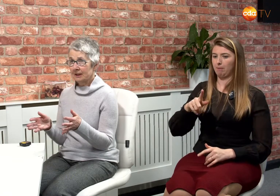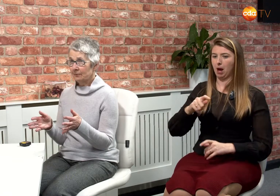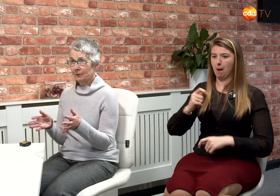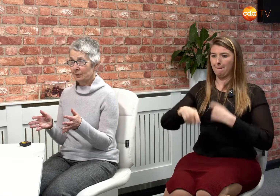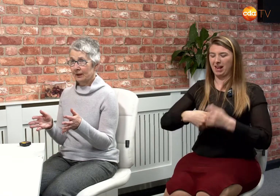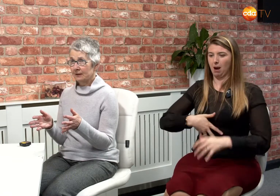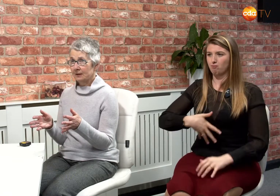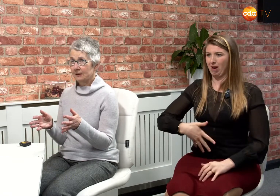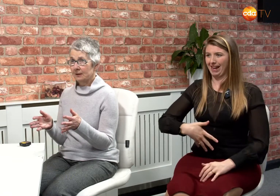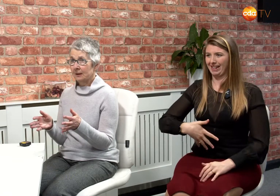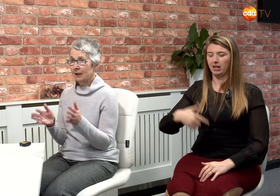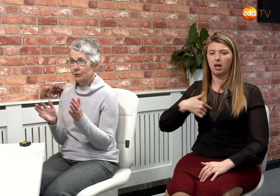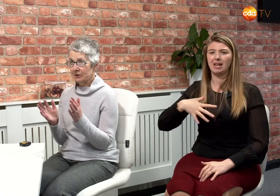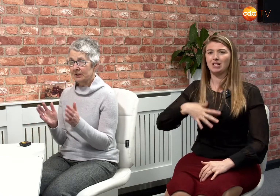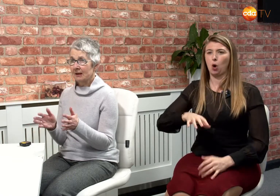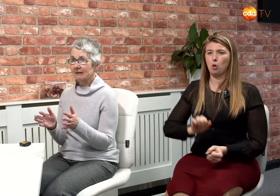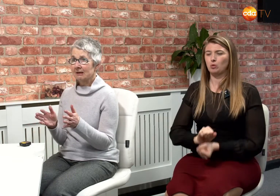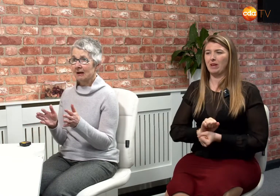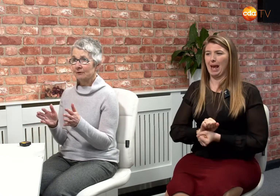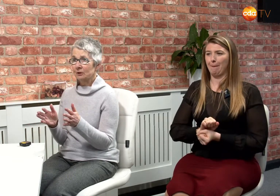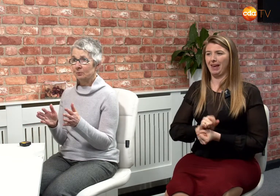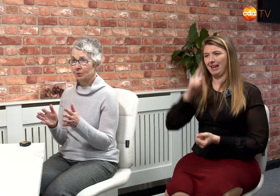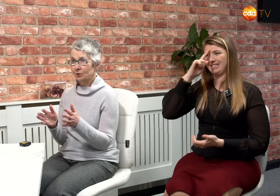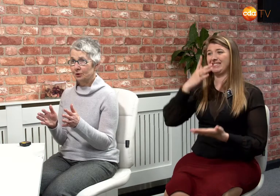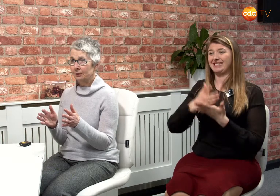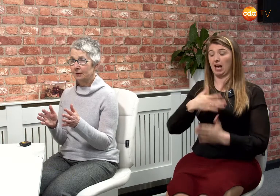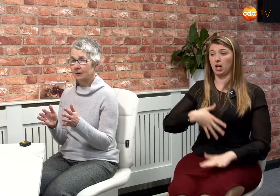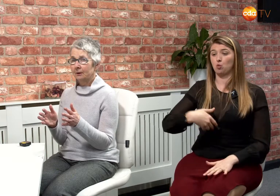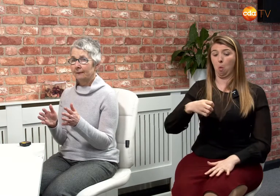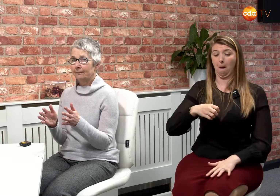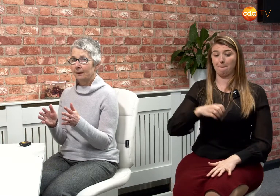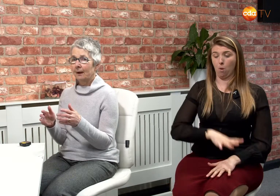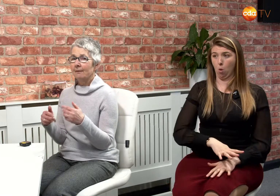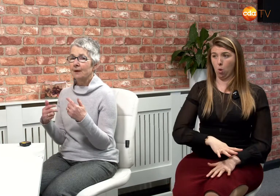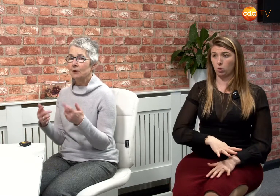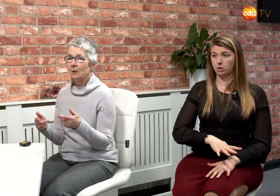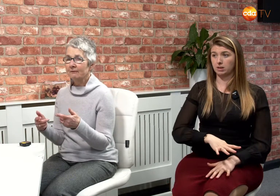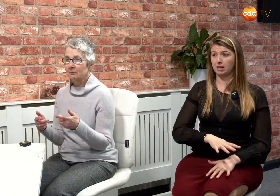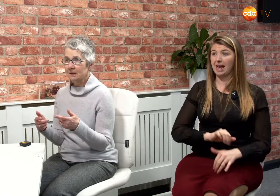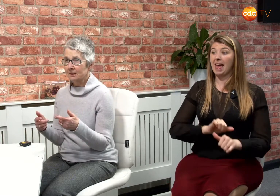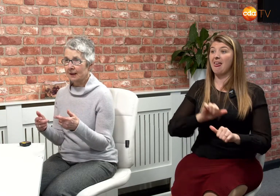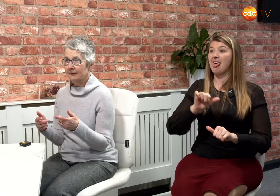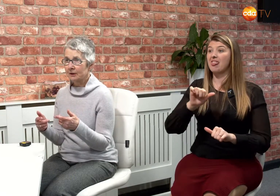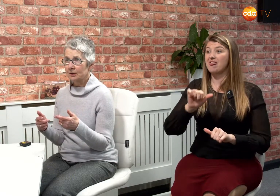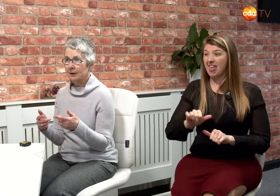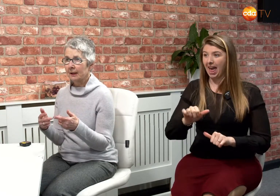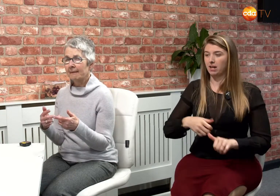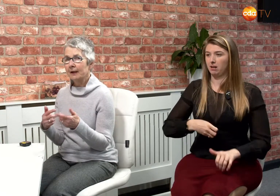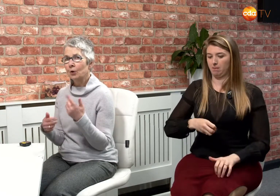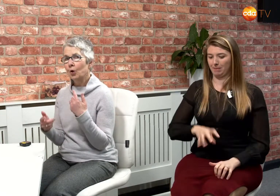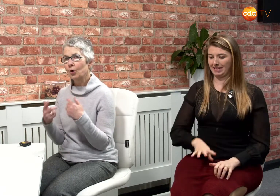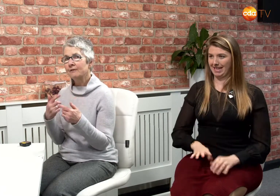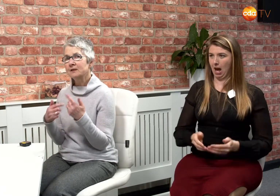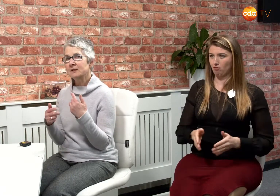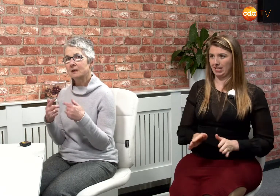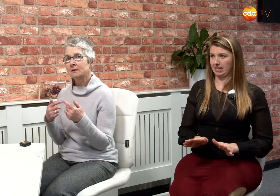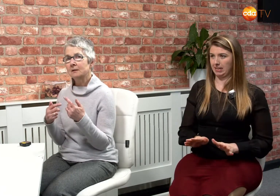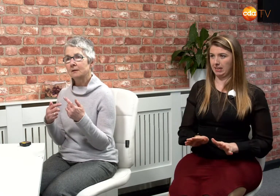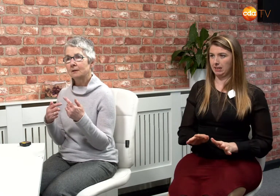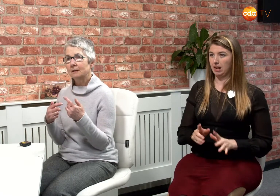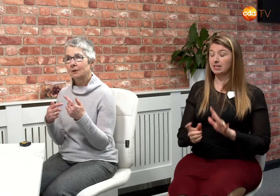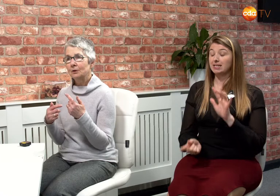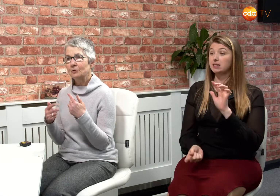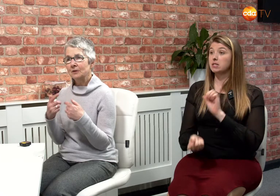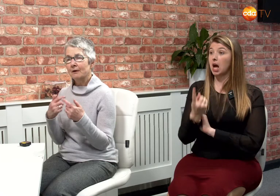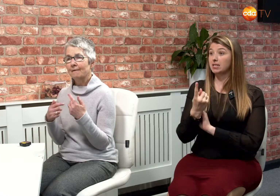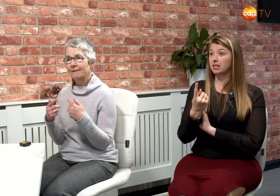don't want to keep the pregnancy and you decide to have an abortion and then you have a miscarriage and then all of a